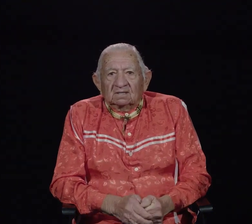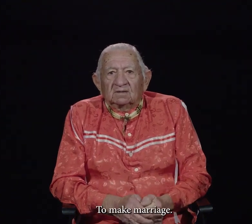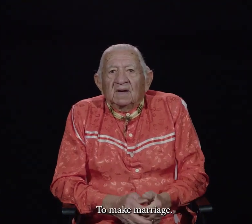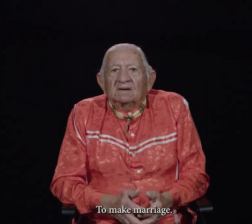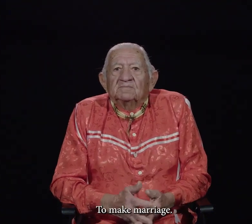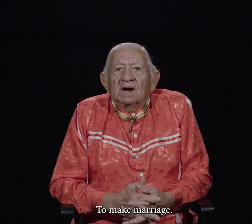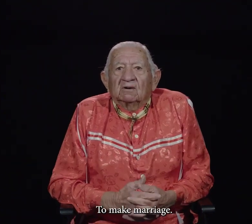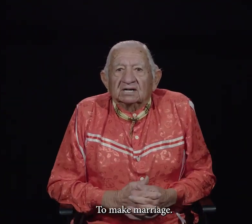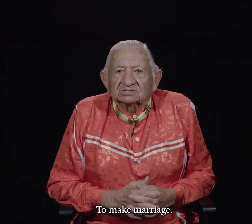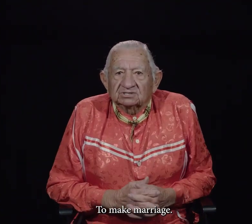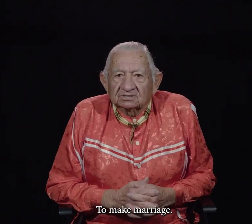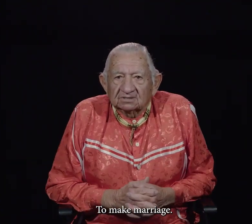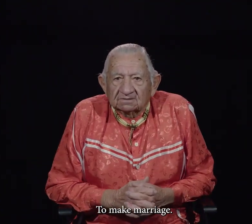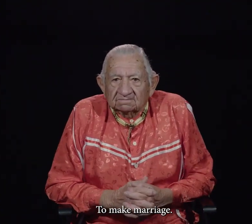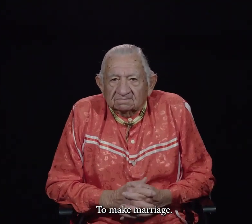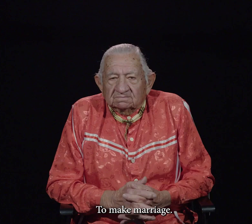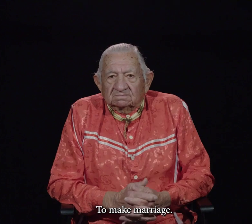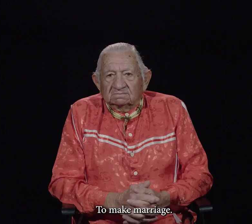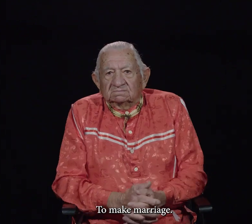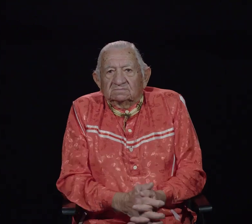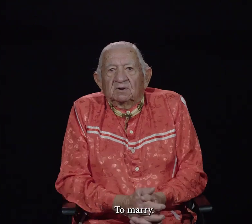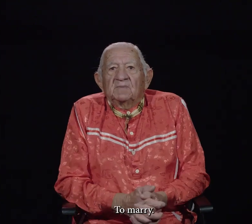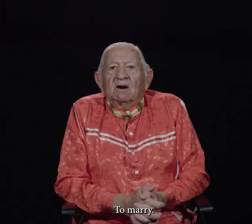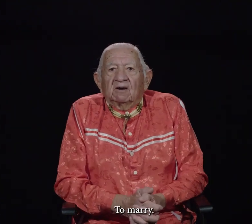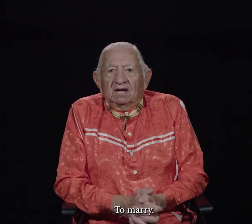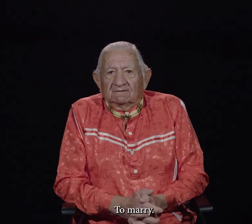To make marriage, to marry,